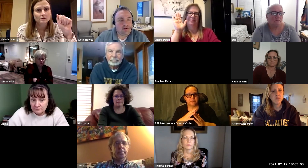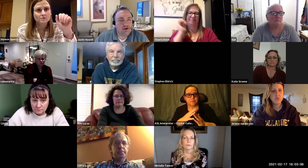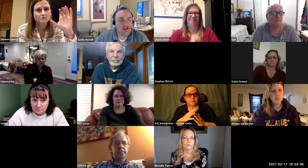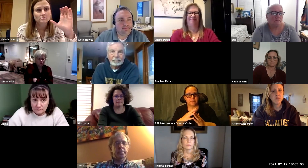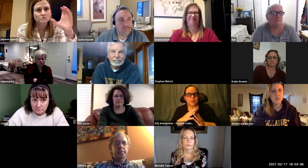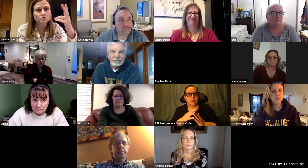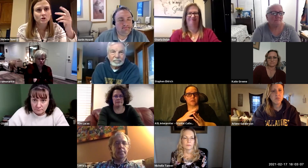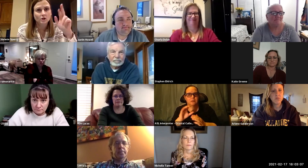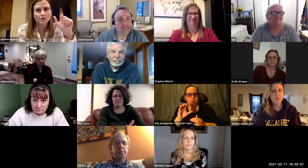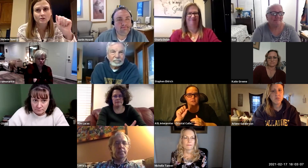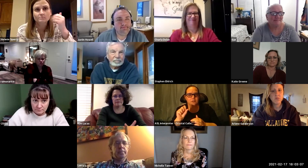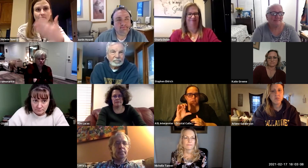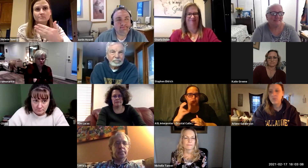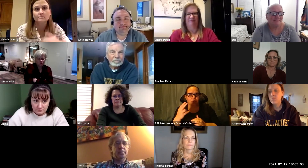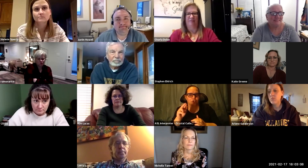Charla?